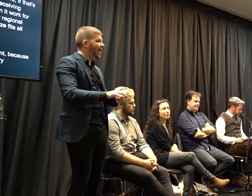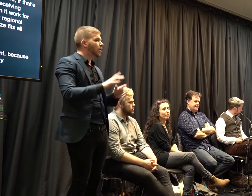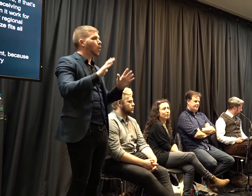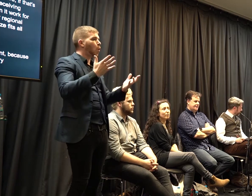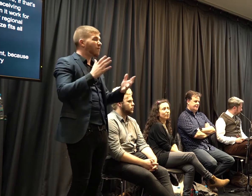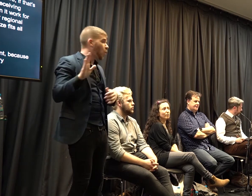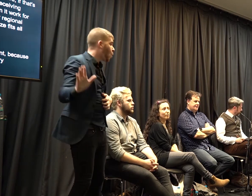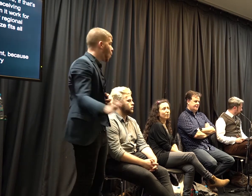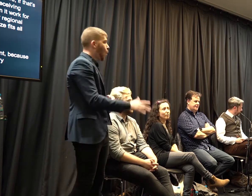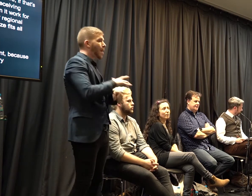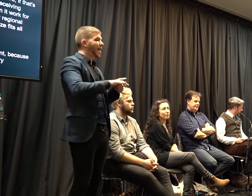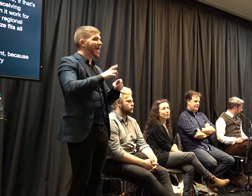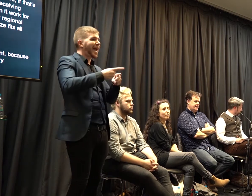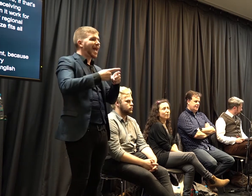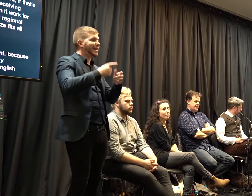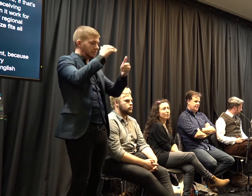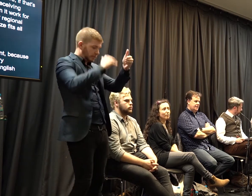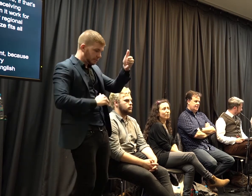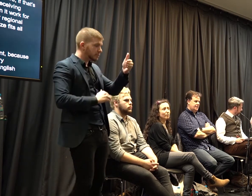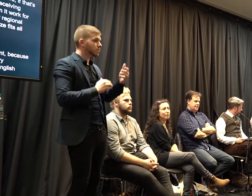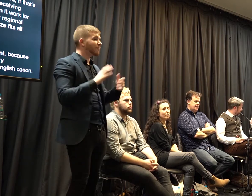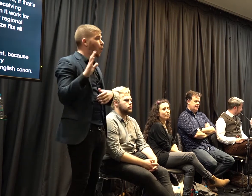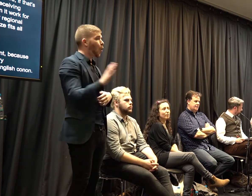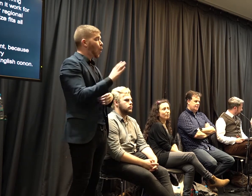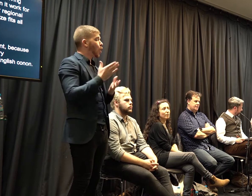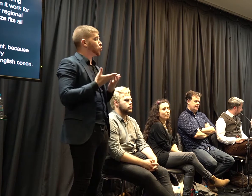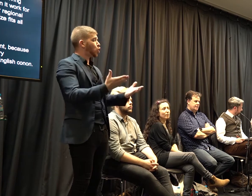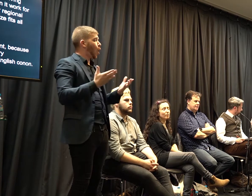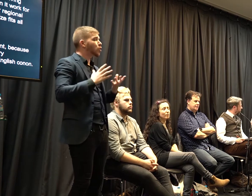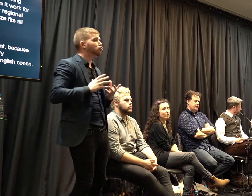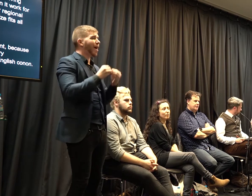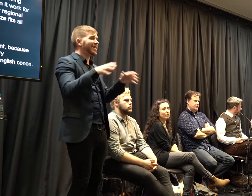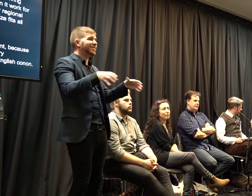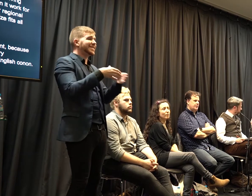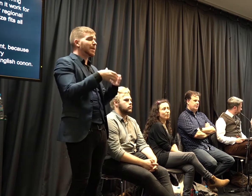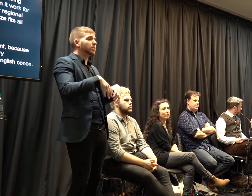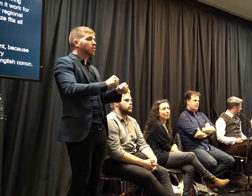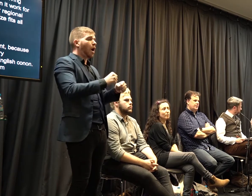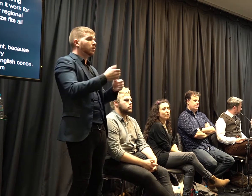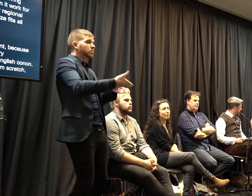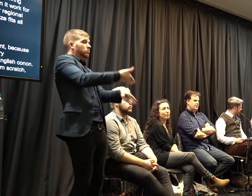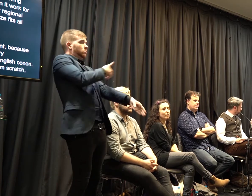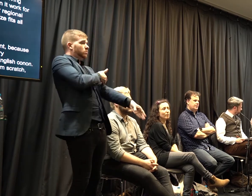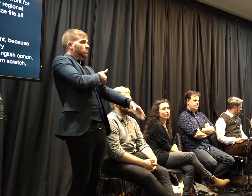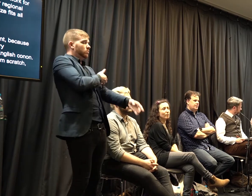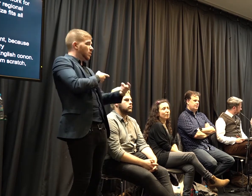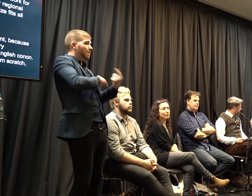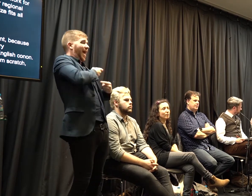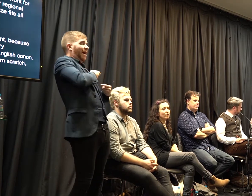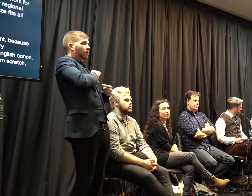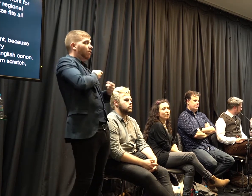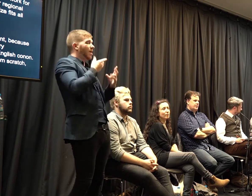canon. For every show, the creative team starts from scratch, and the